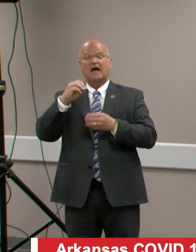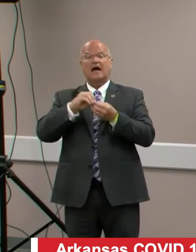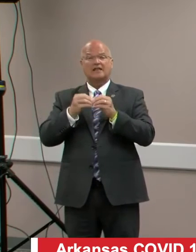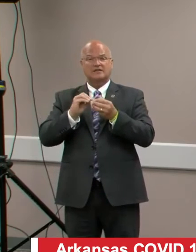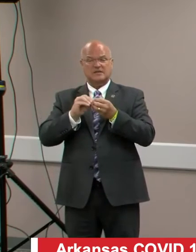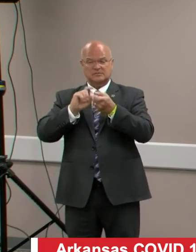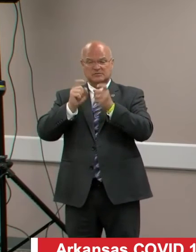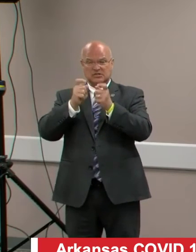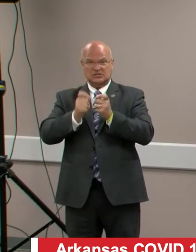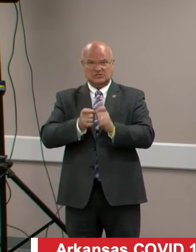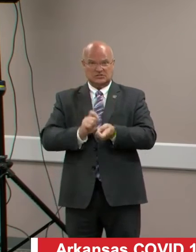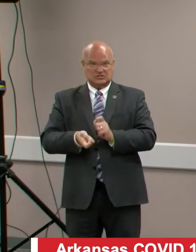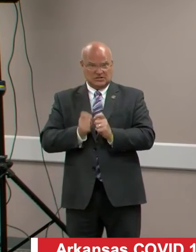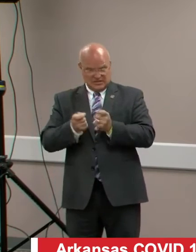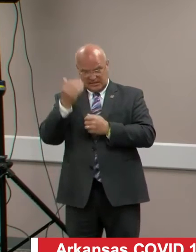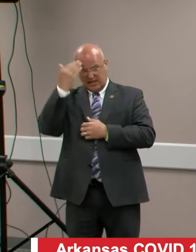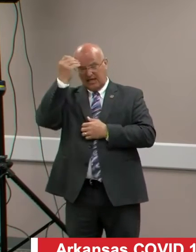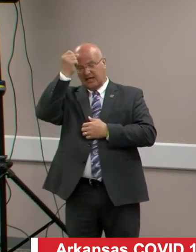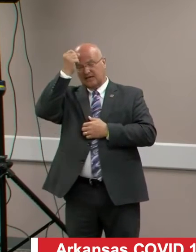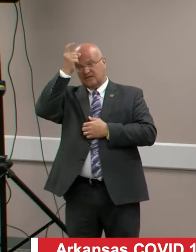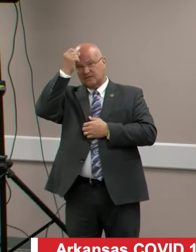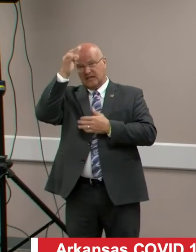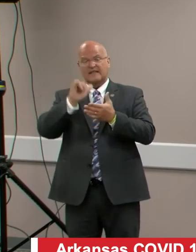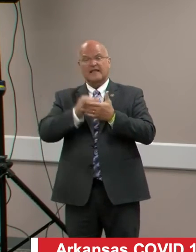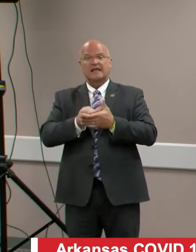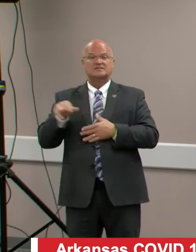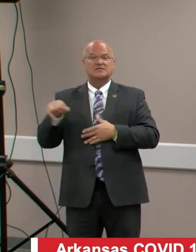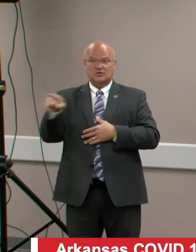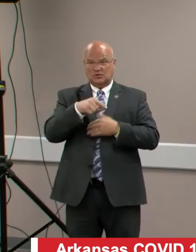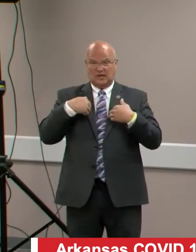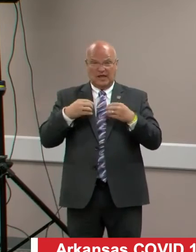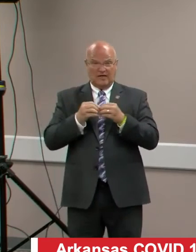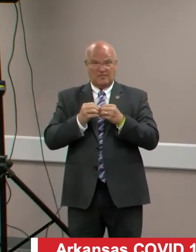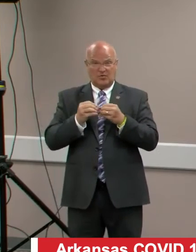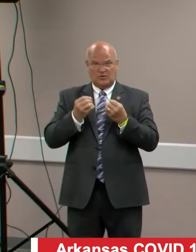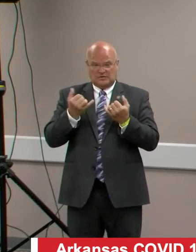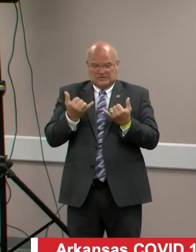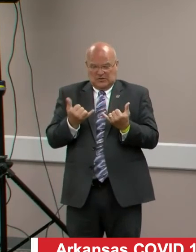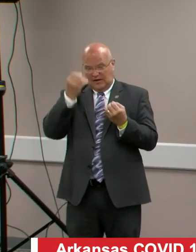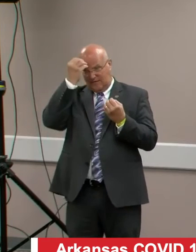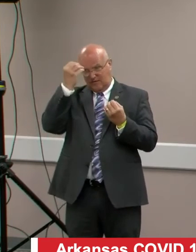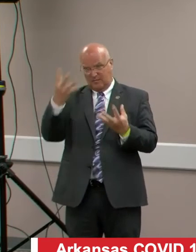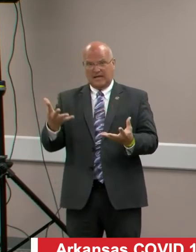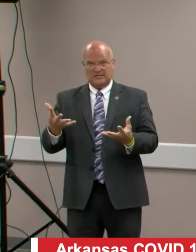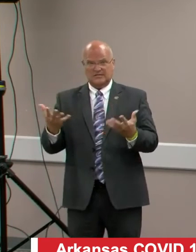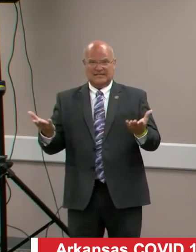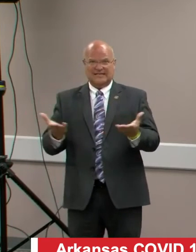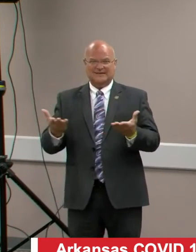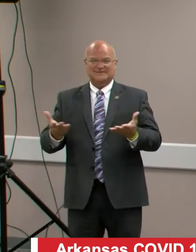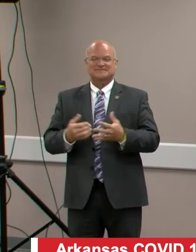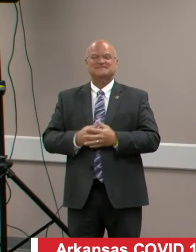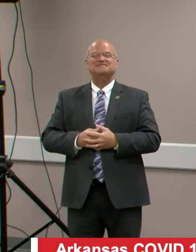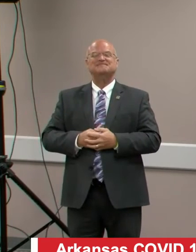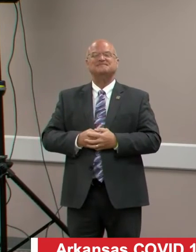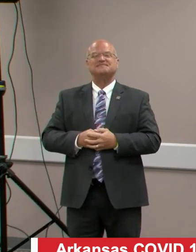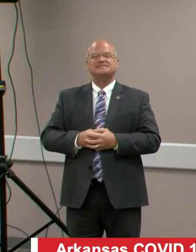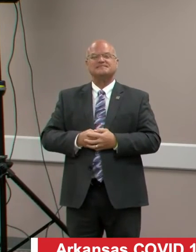numbers change quickly, so you will have more current information here.